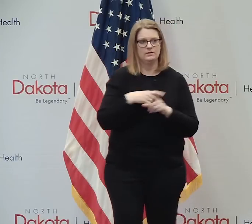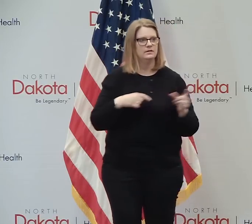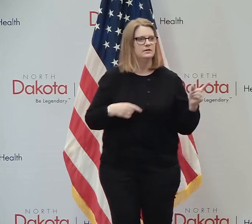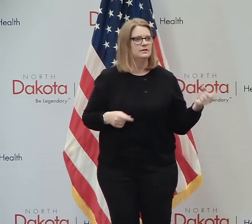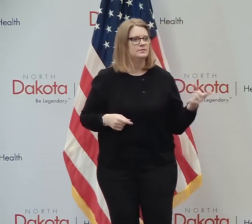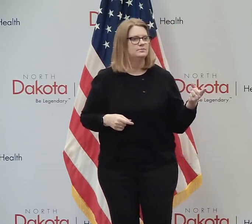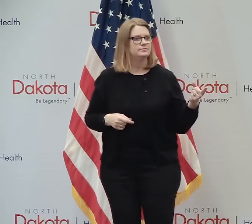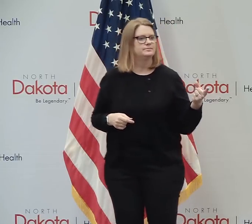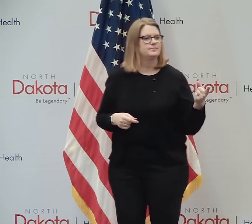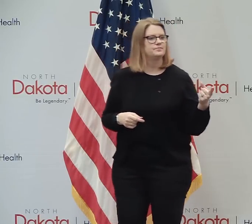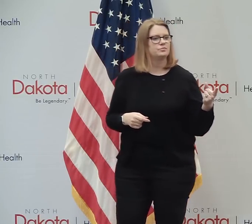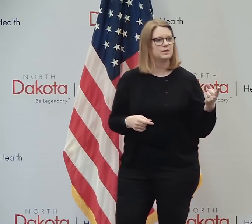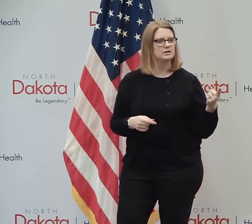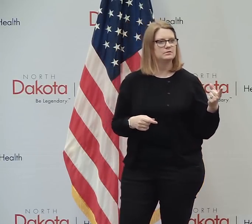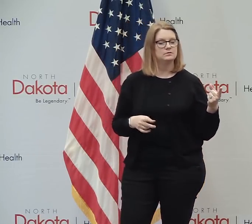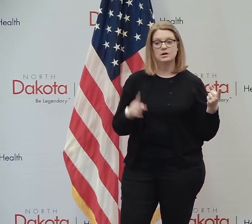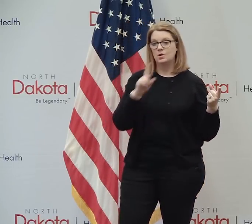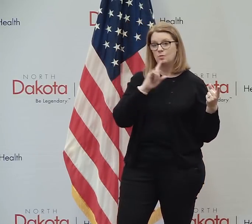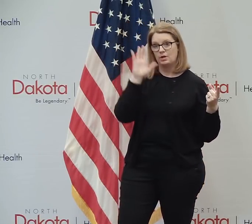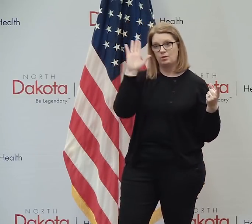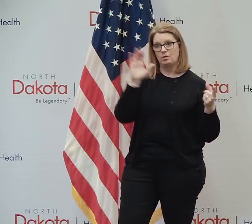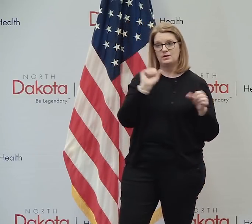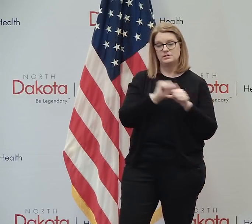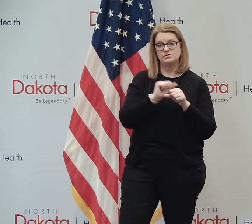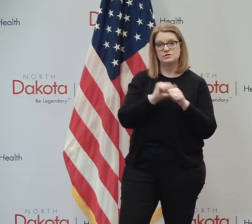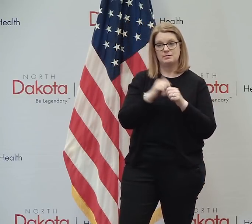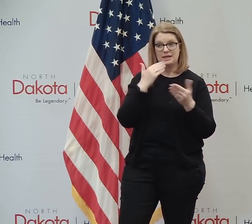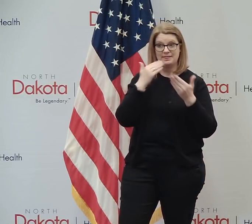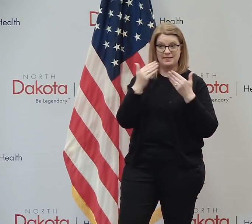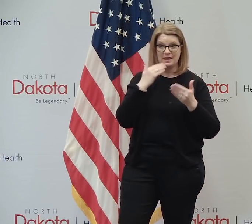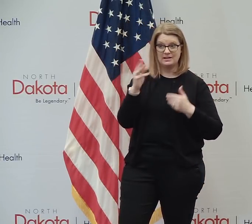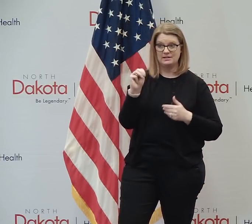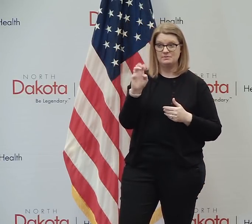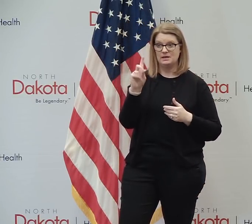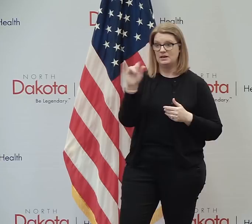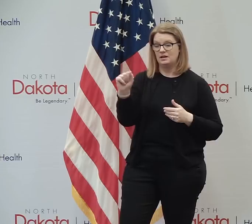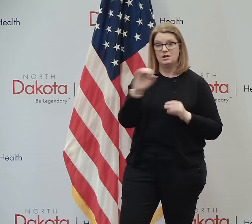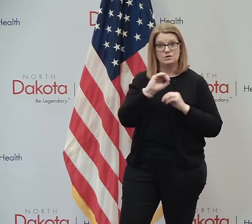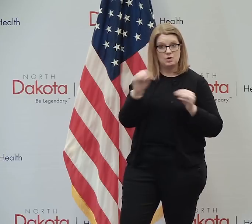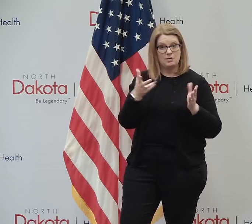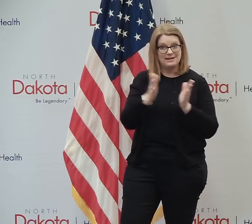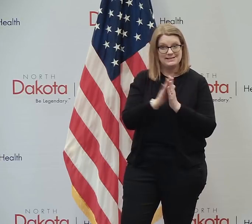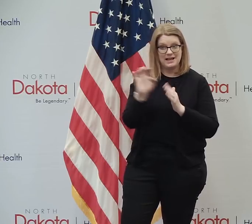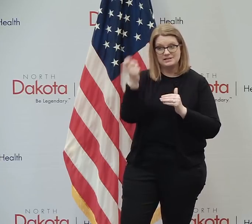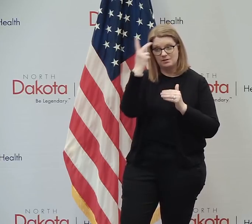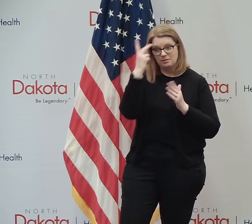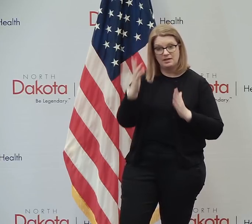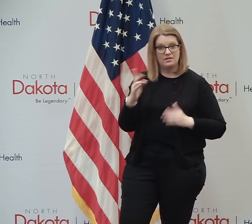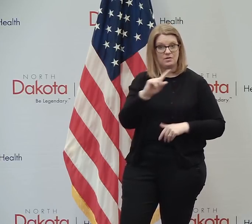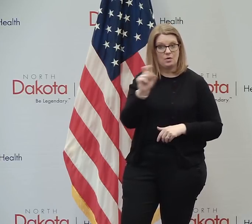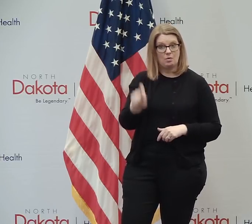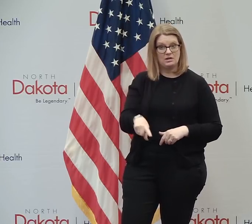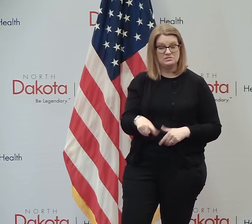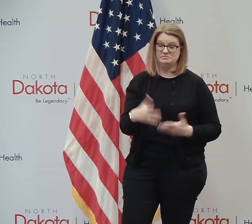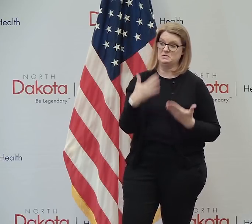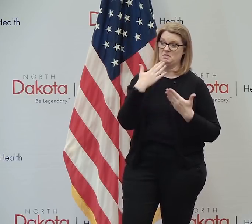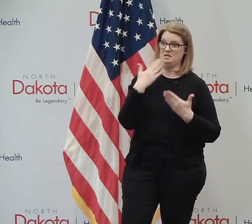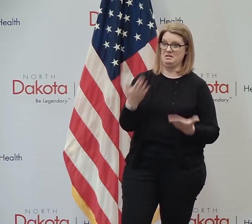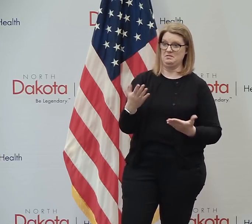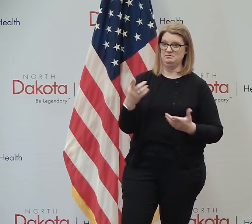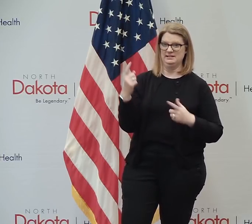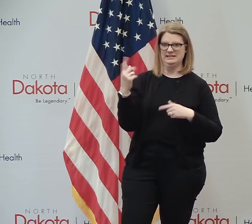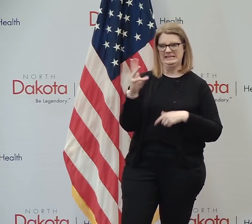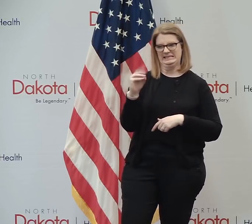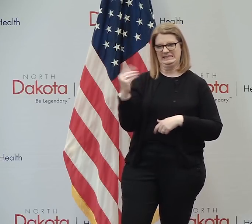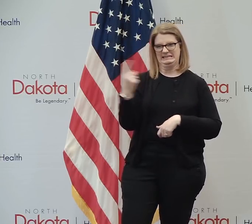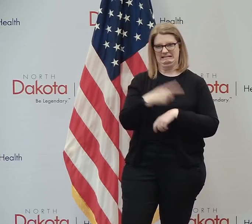would say is we've done a great job, and I want to thank all the media that no one has asked a political question in the 60 days we've been here. And I want